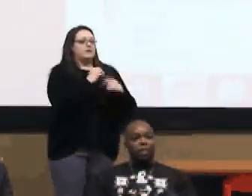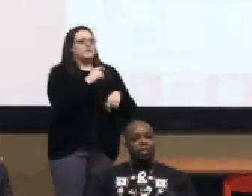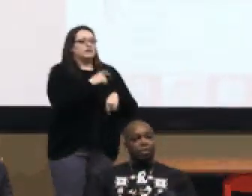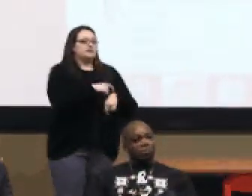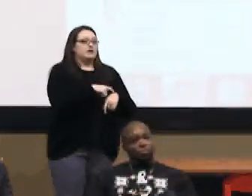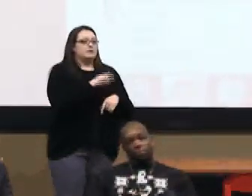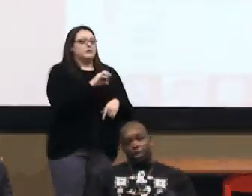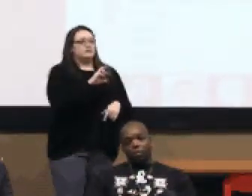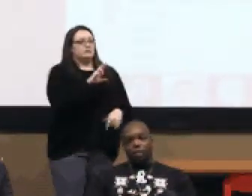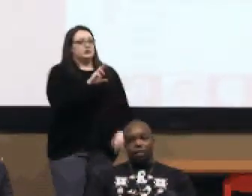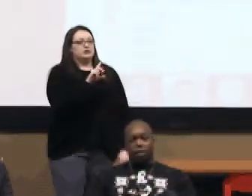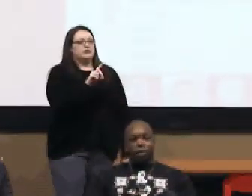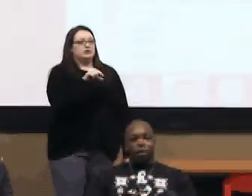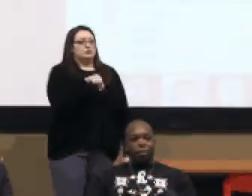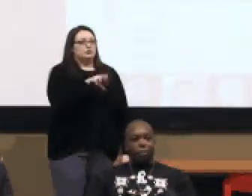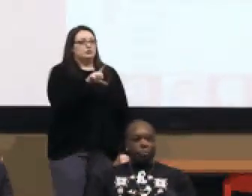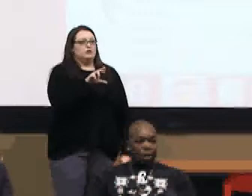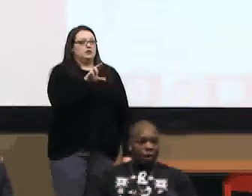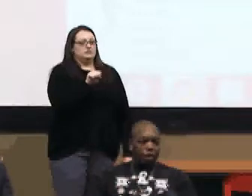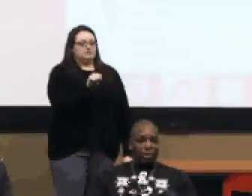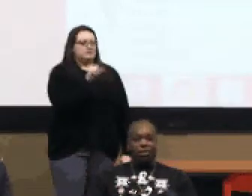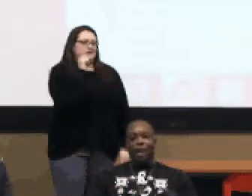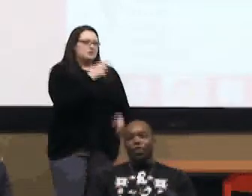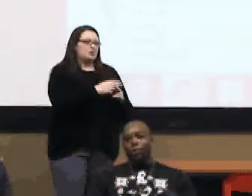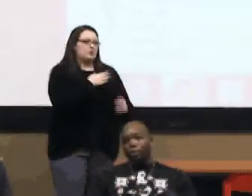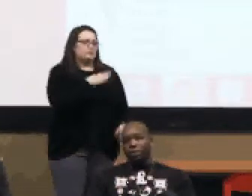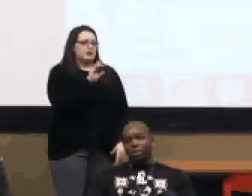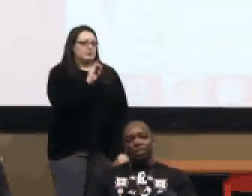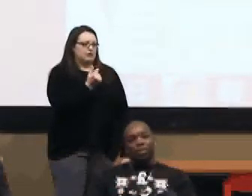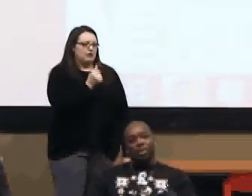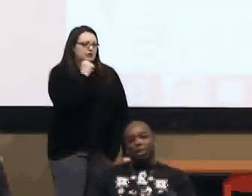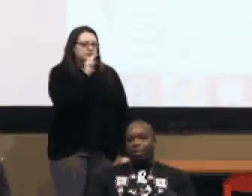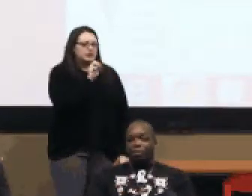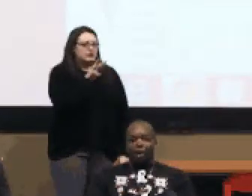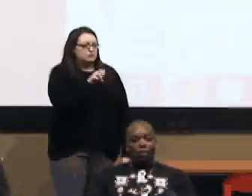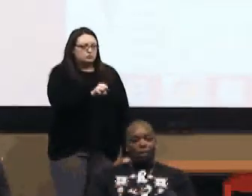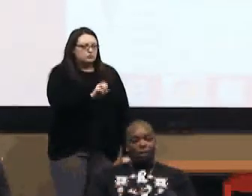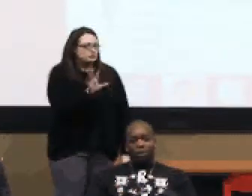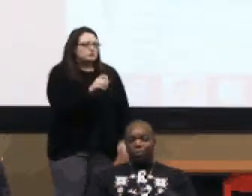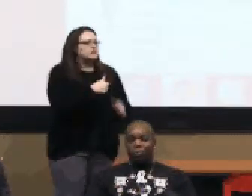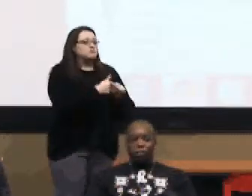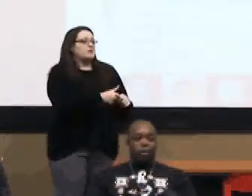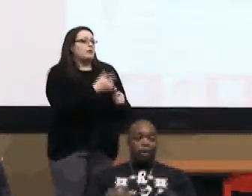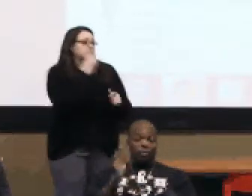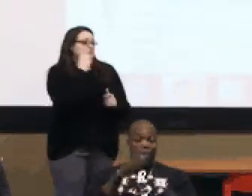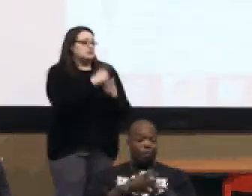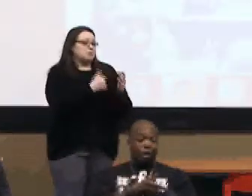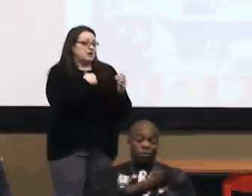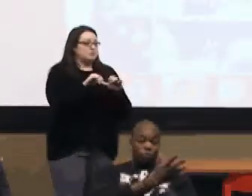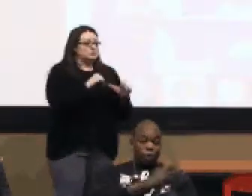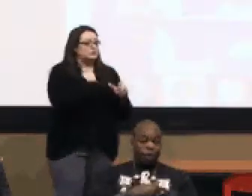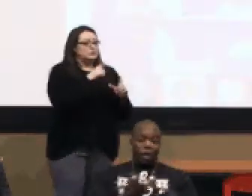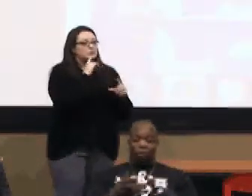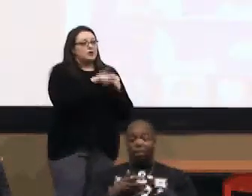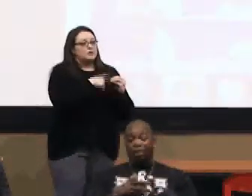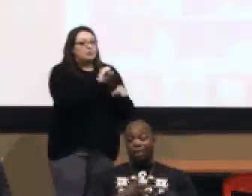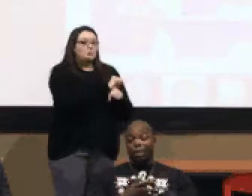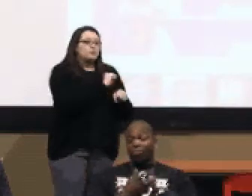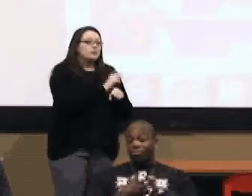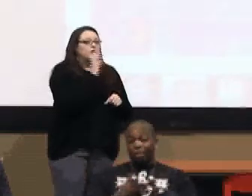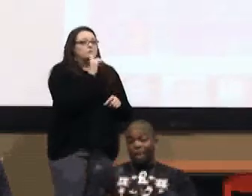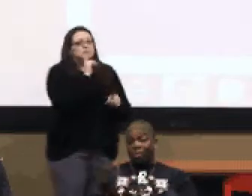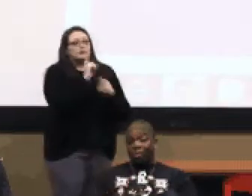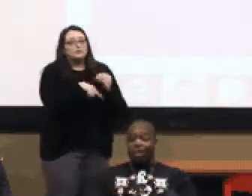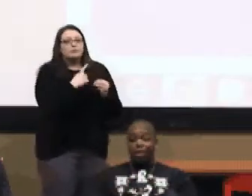of Ridiculous. I don't necessarily call it my blog. It's not news. It's just follow along, see what I'm doing. I'll talk about work. I'll talk